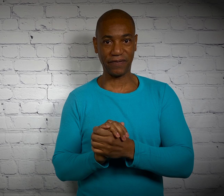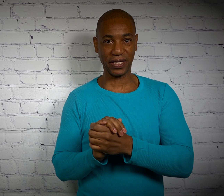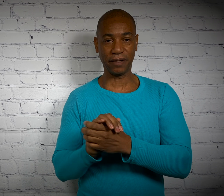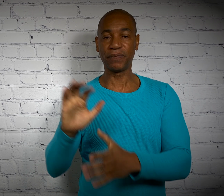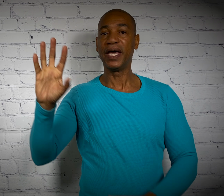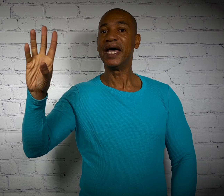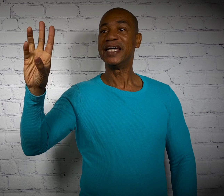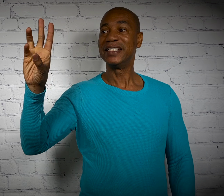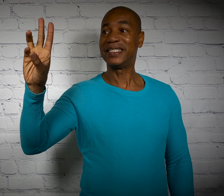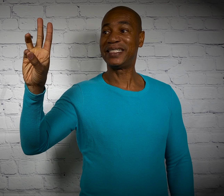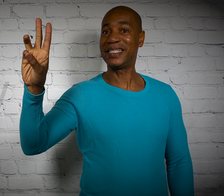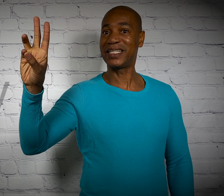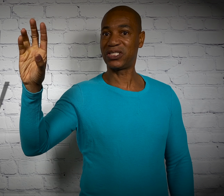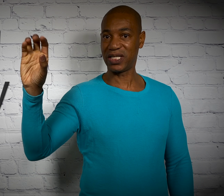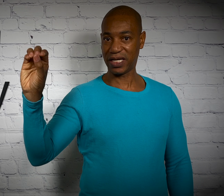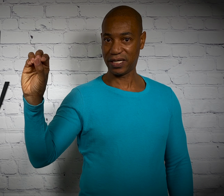70. 60,